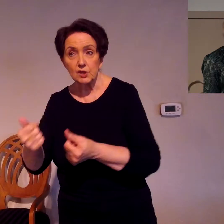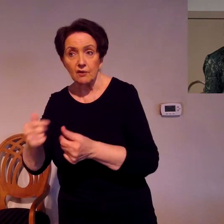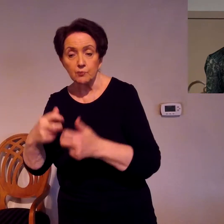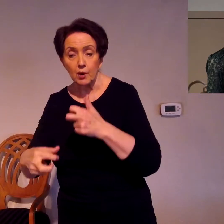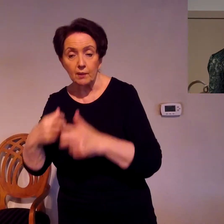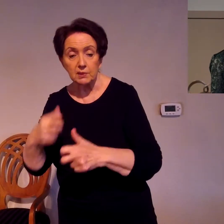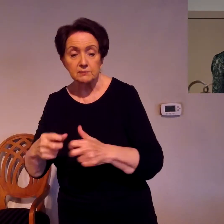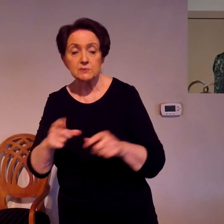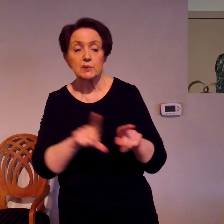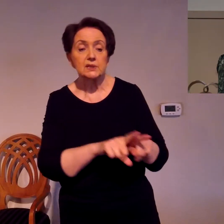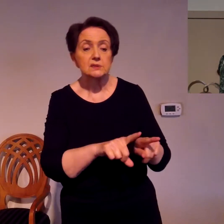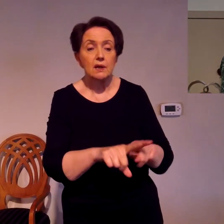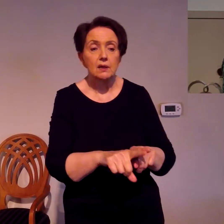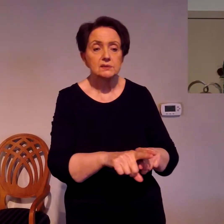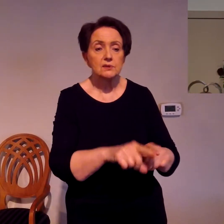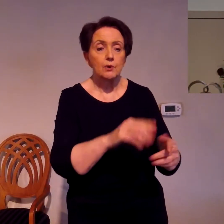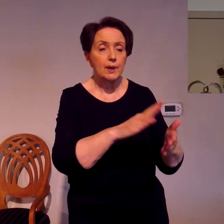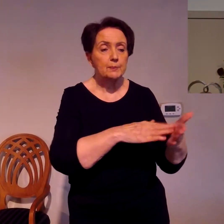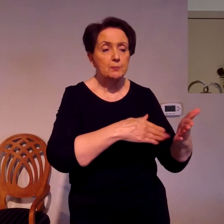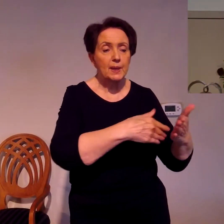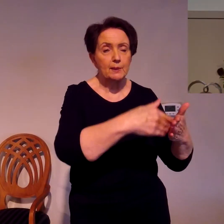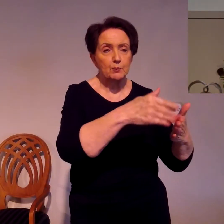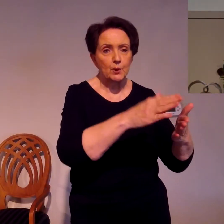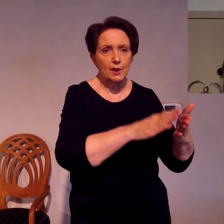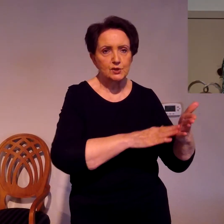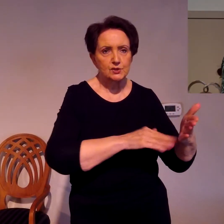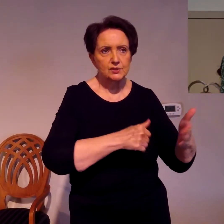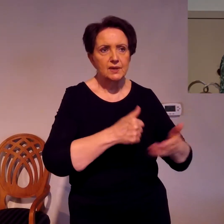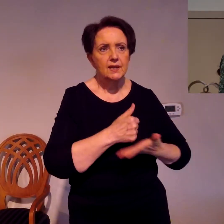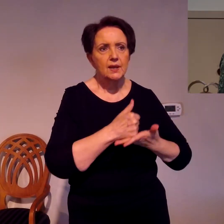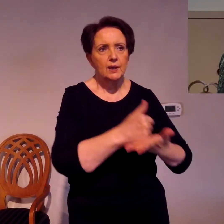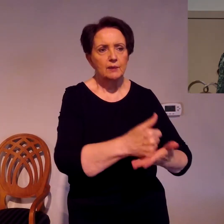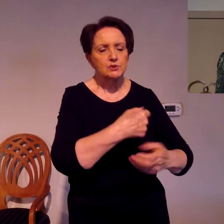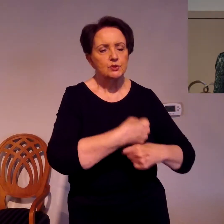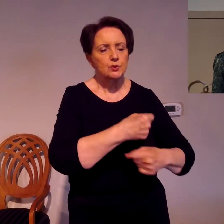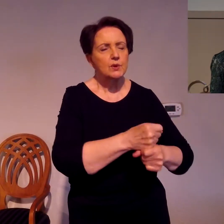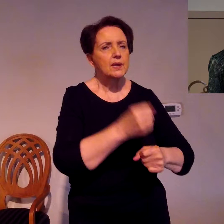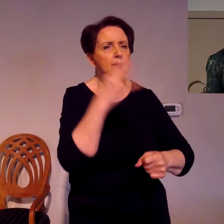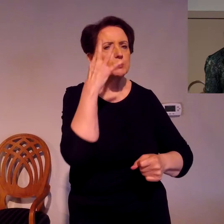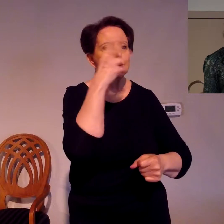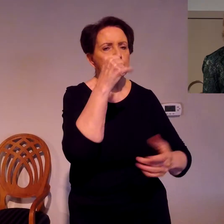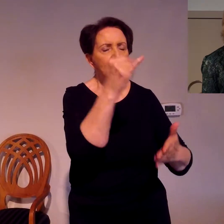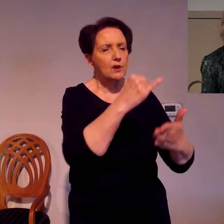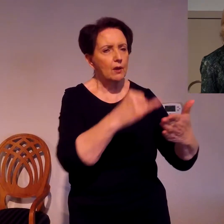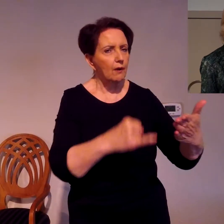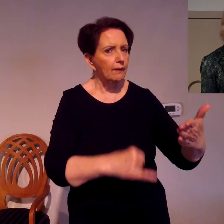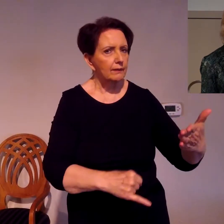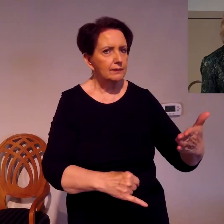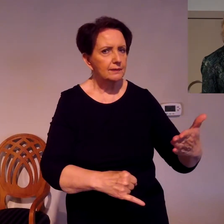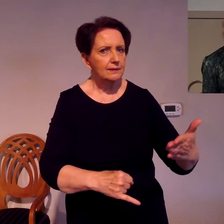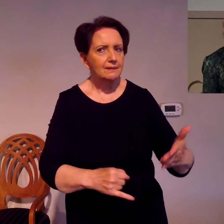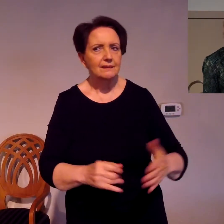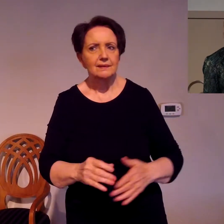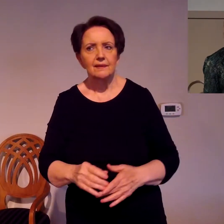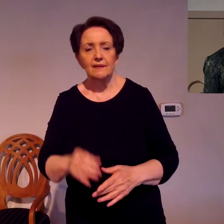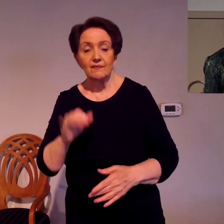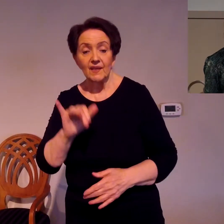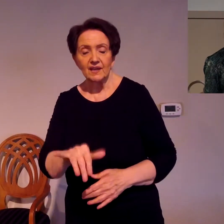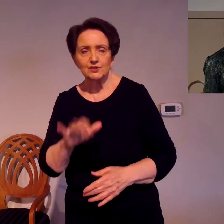It is also a paintbrush that helps create the beautiful work of art that is your relationship.